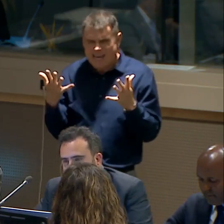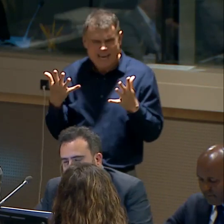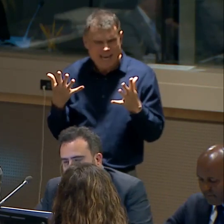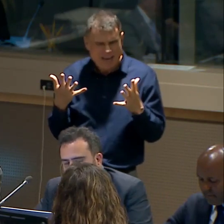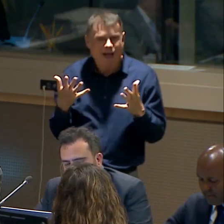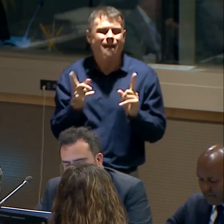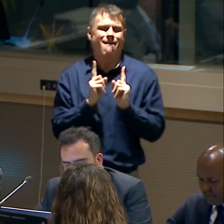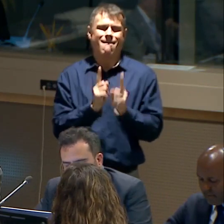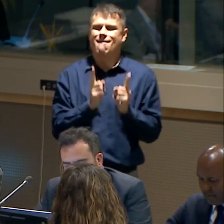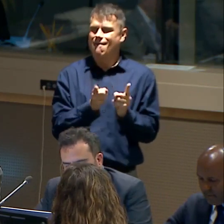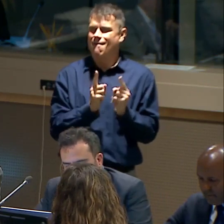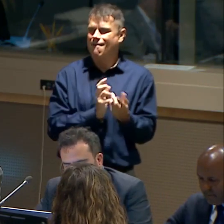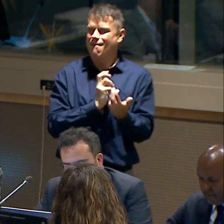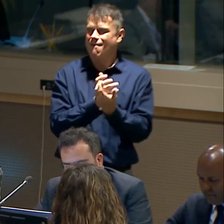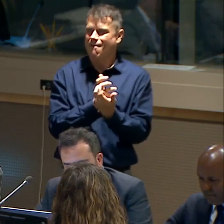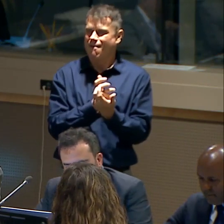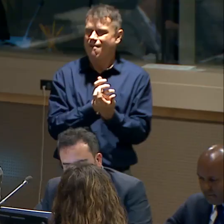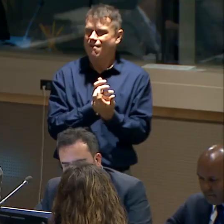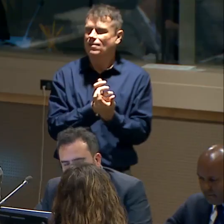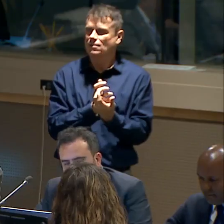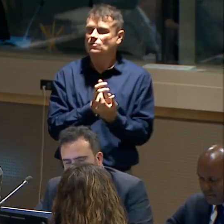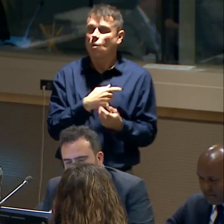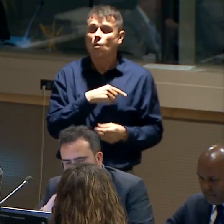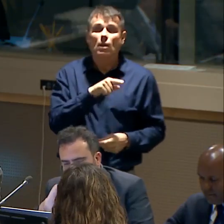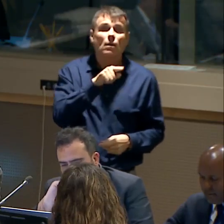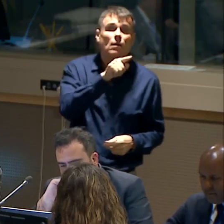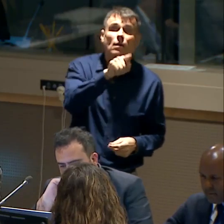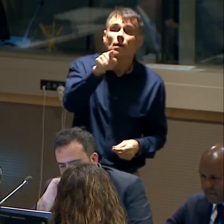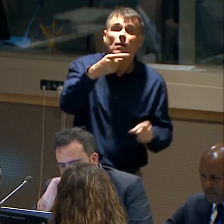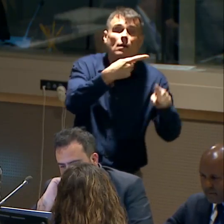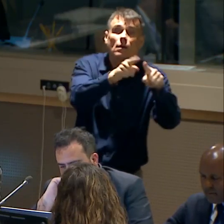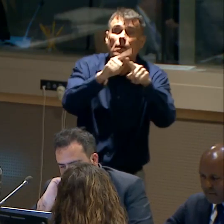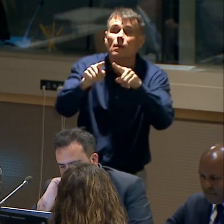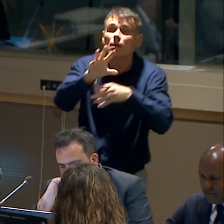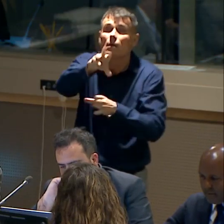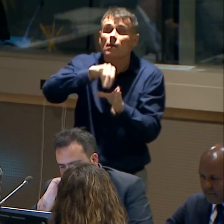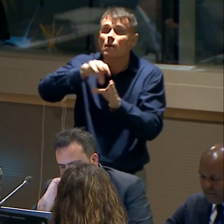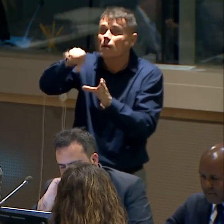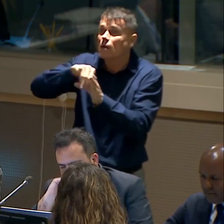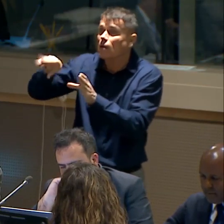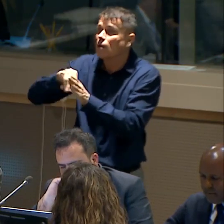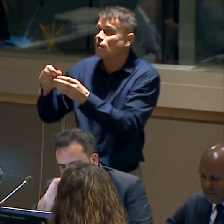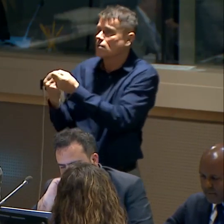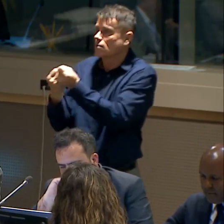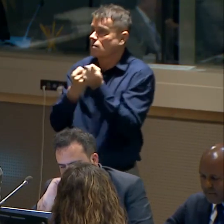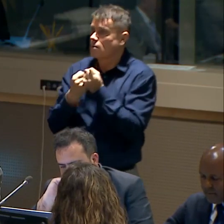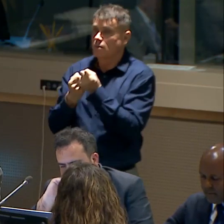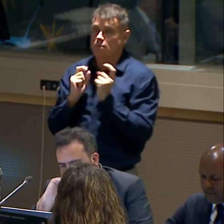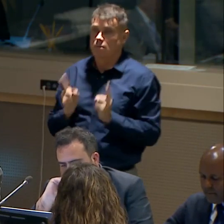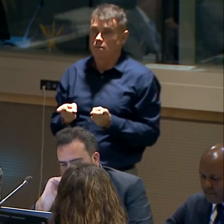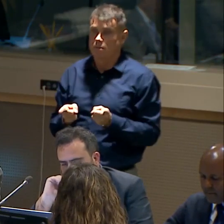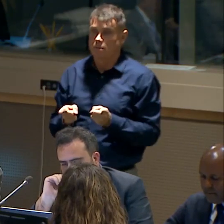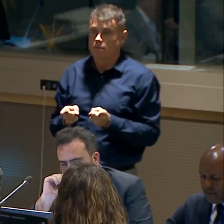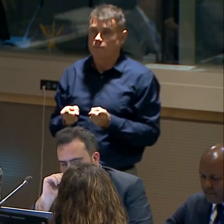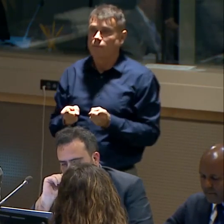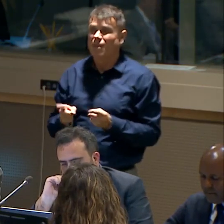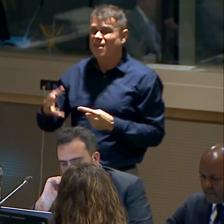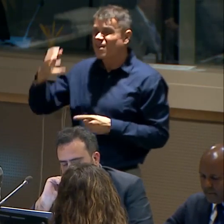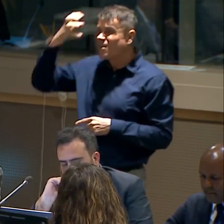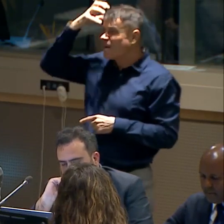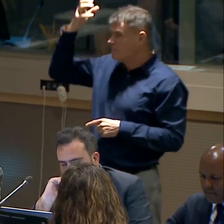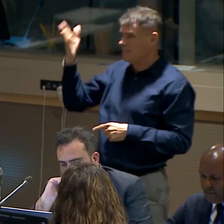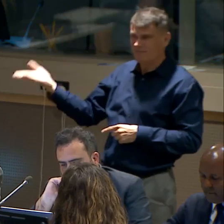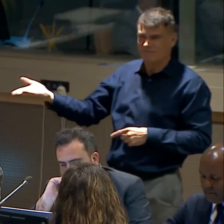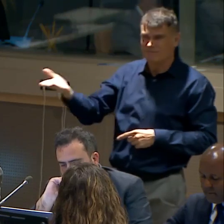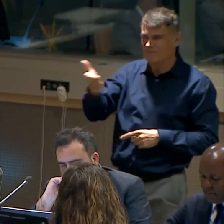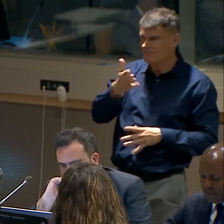encourage action. Researchers, healthcare providers, governments, advocacy organizations,